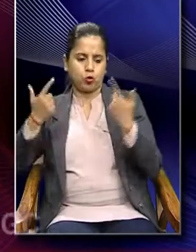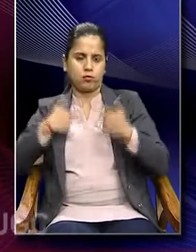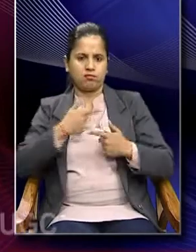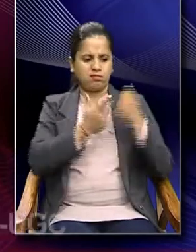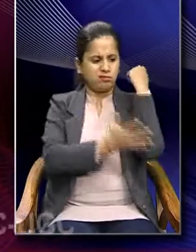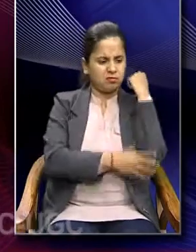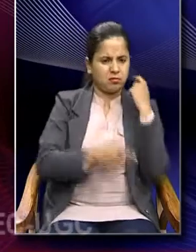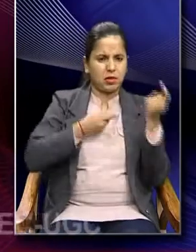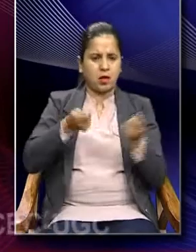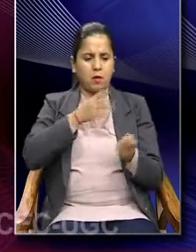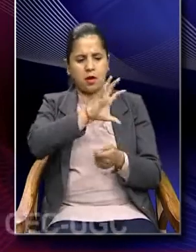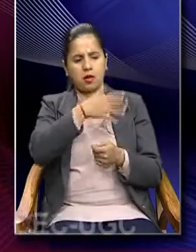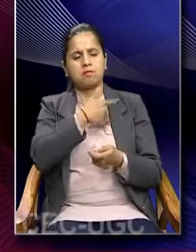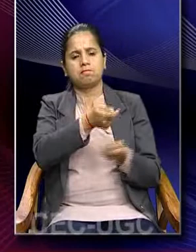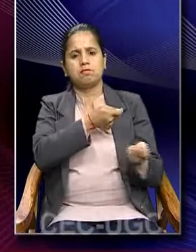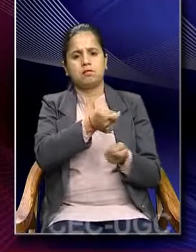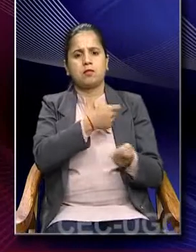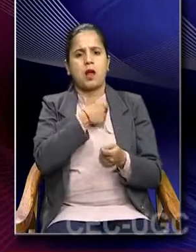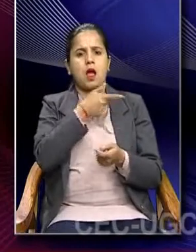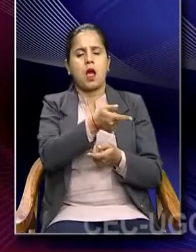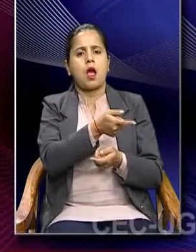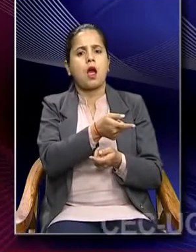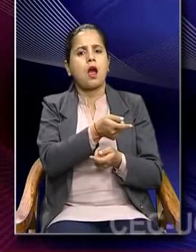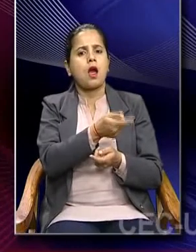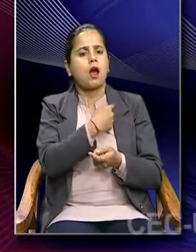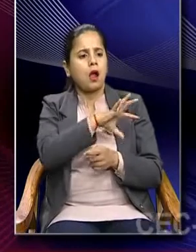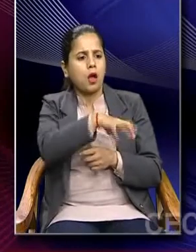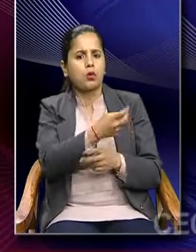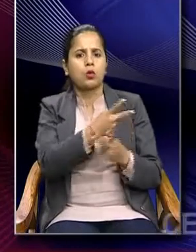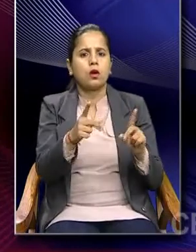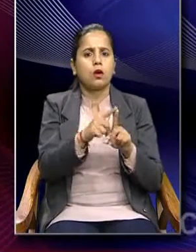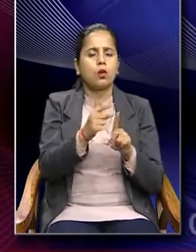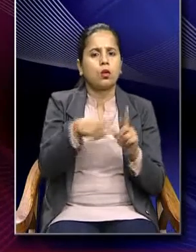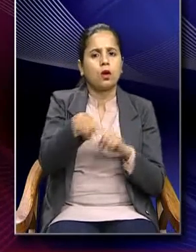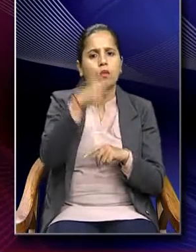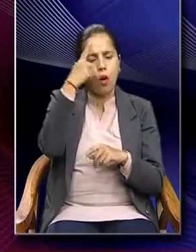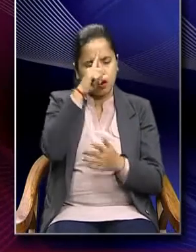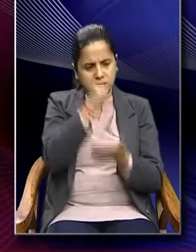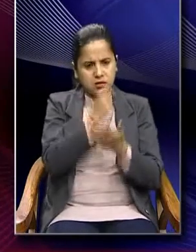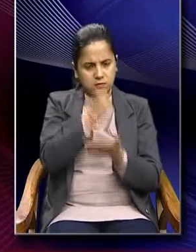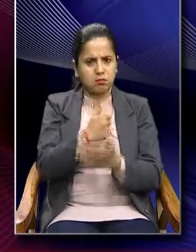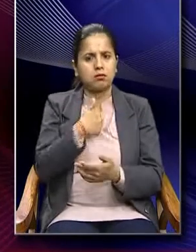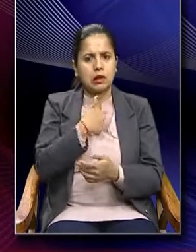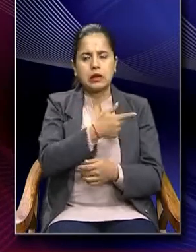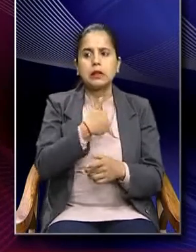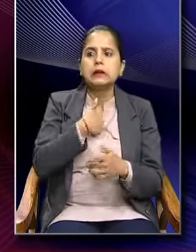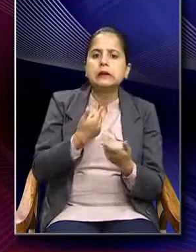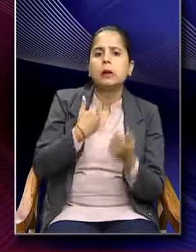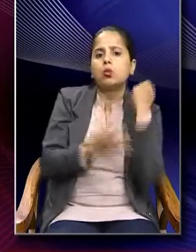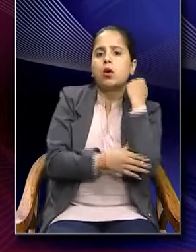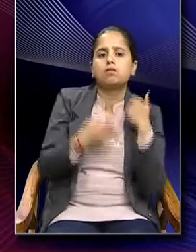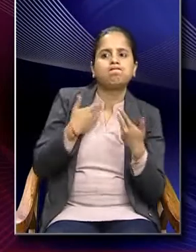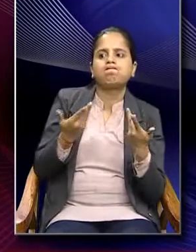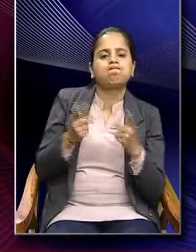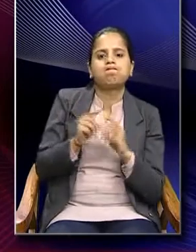dominate certain countries by controlling their economies or influencing their economic decisions. But irrespective of